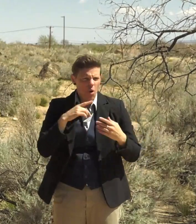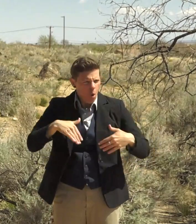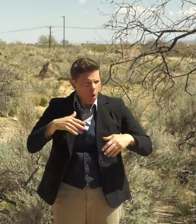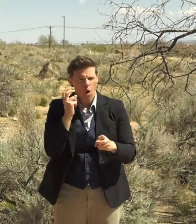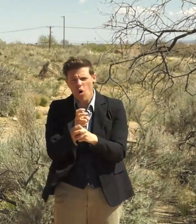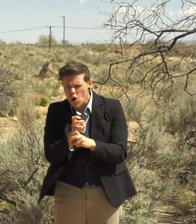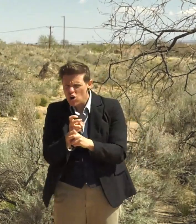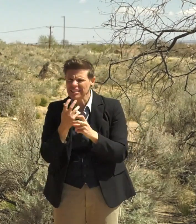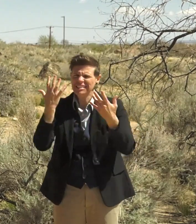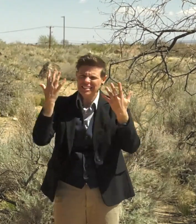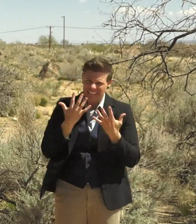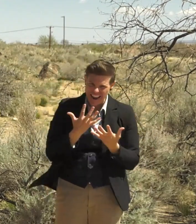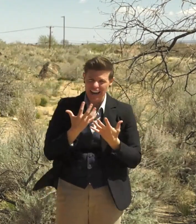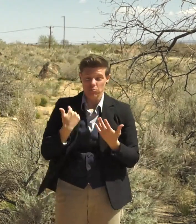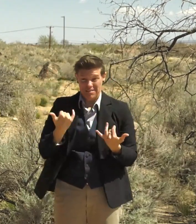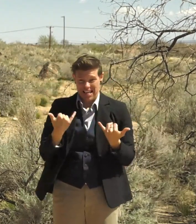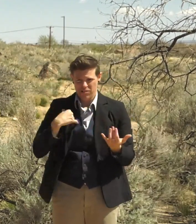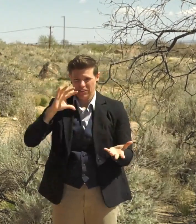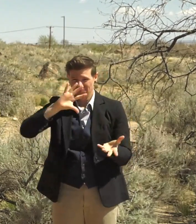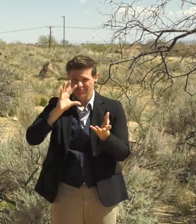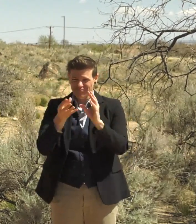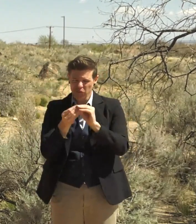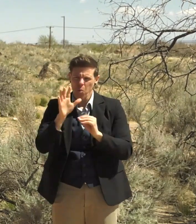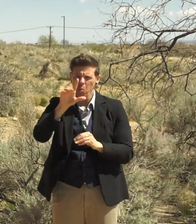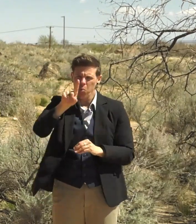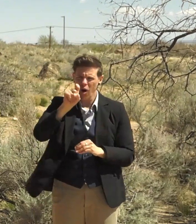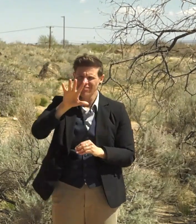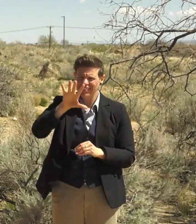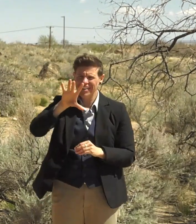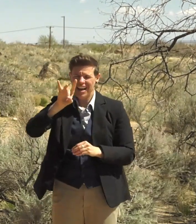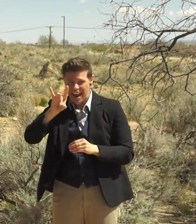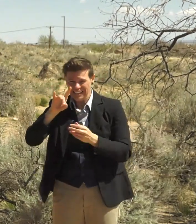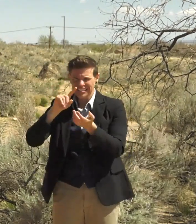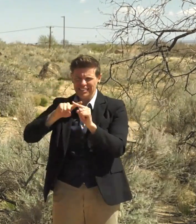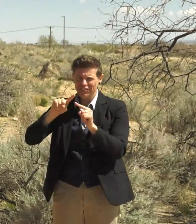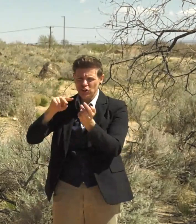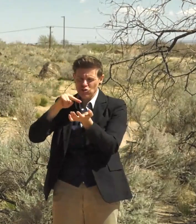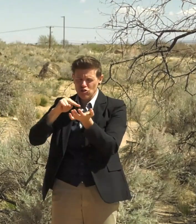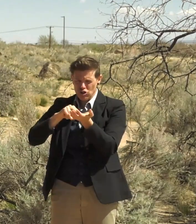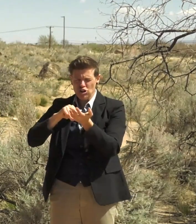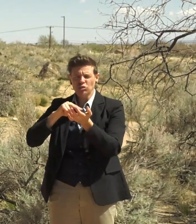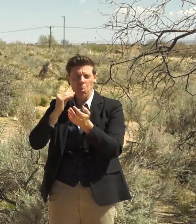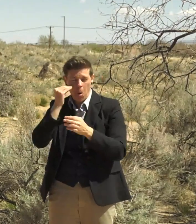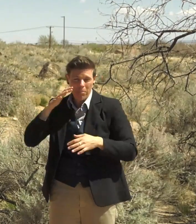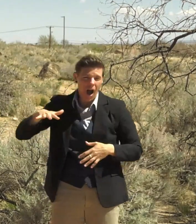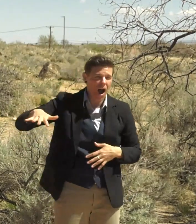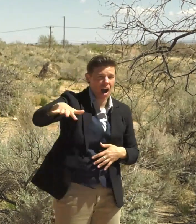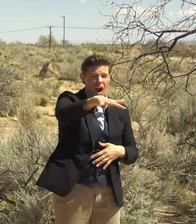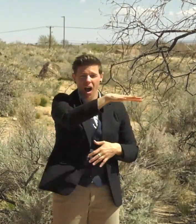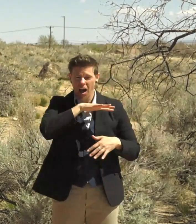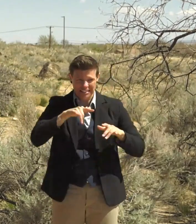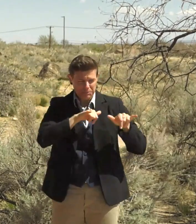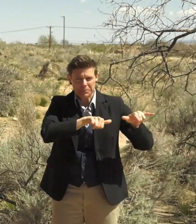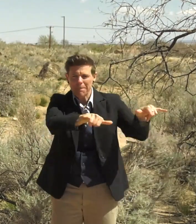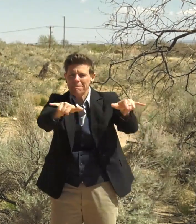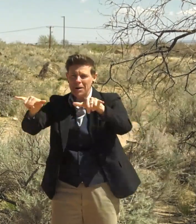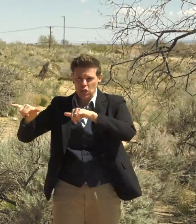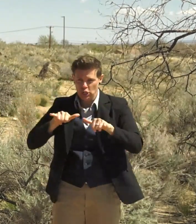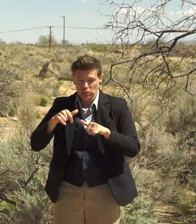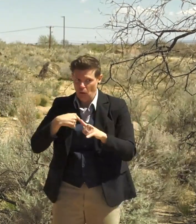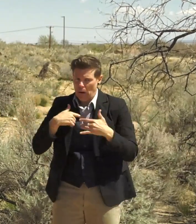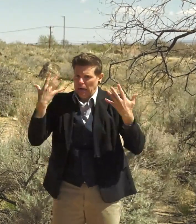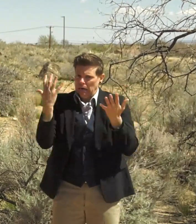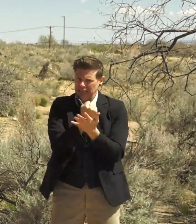158 total facilities like this, so we're reaching out to them as we have in the last few days, making sure that they understand the guidance that they've been asked to